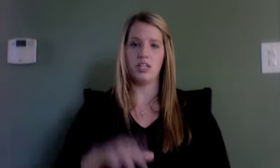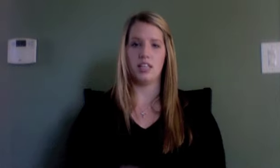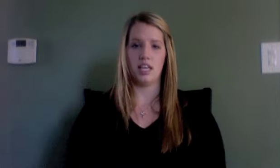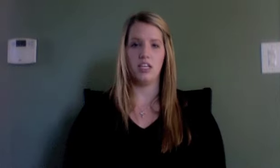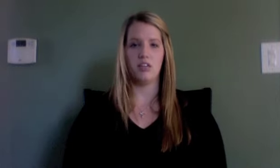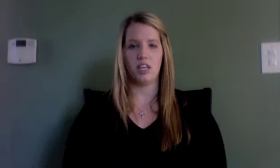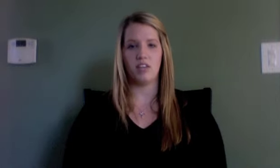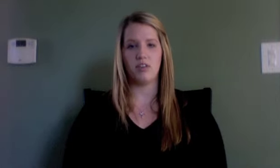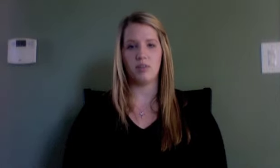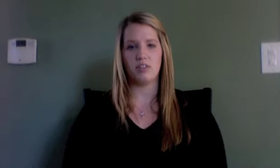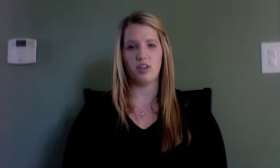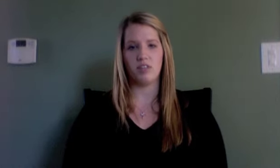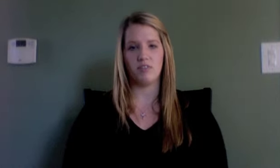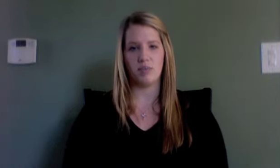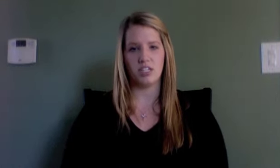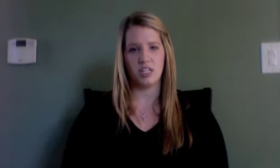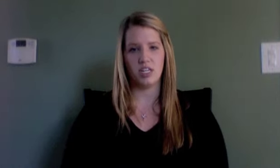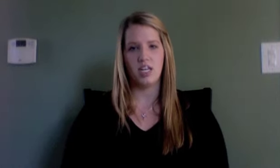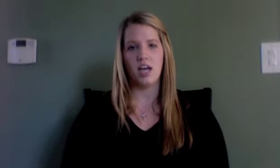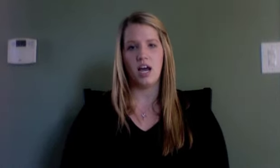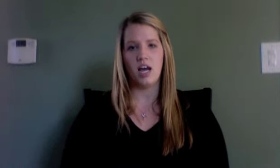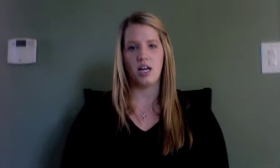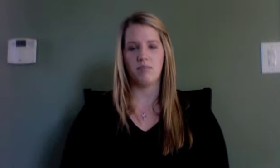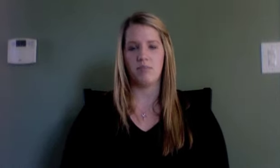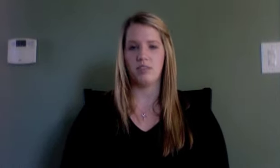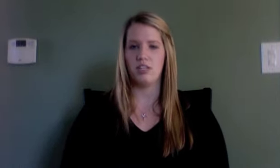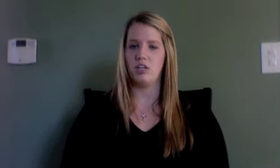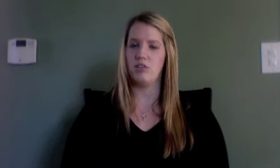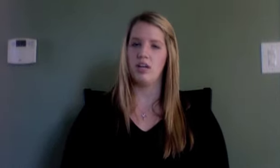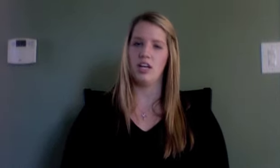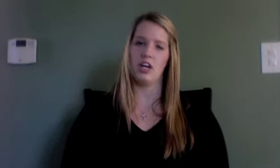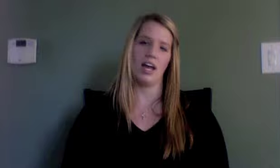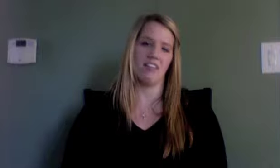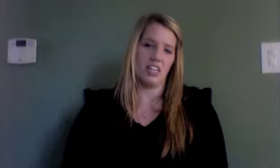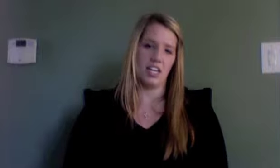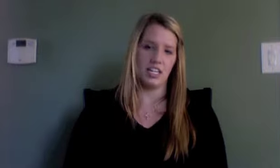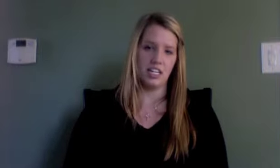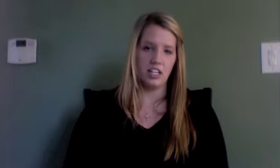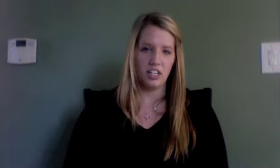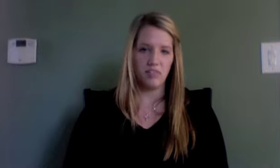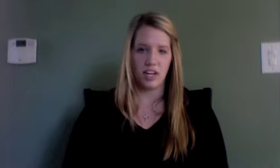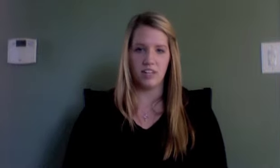Thank you. Thank you very much for all the information. You got everything I needed clarified. Thank you very much.